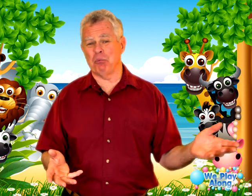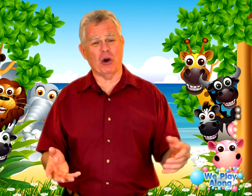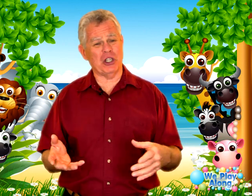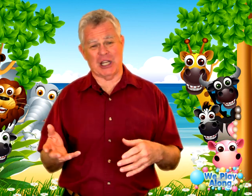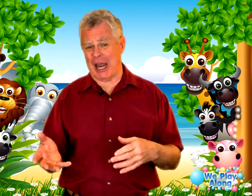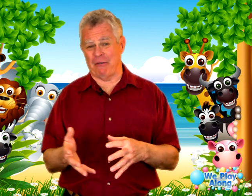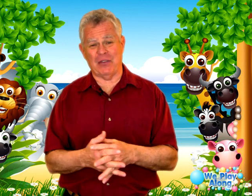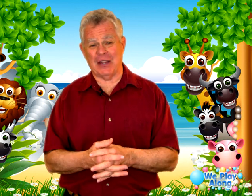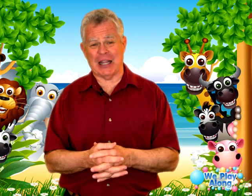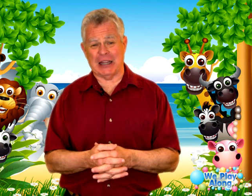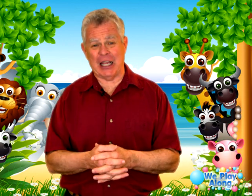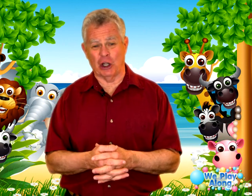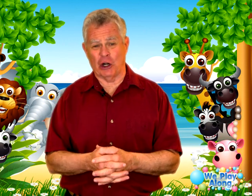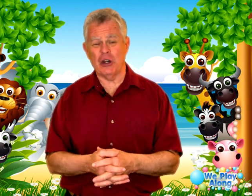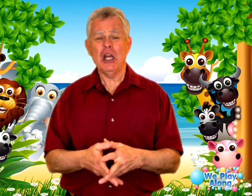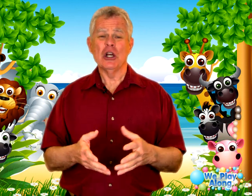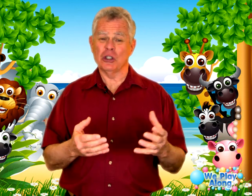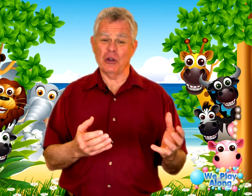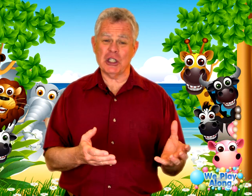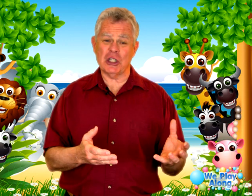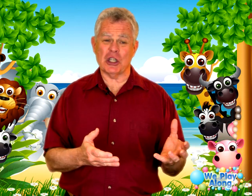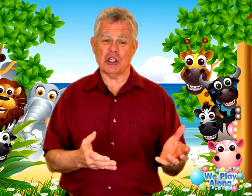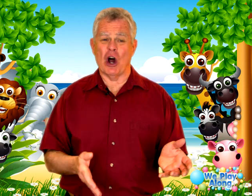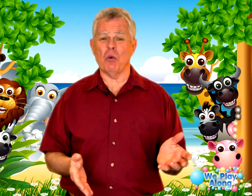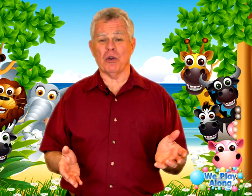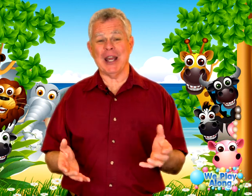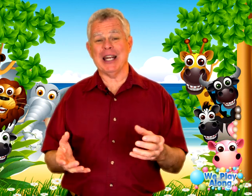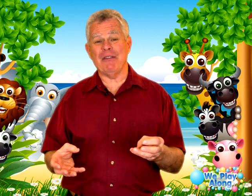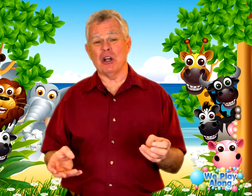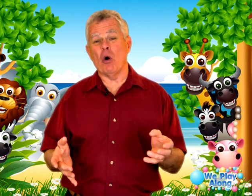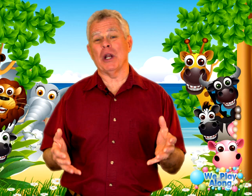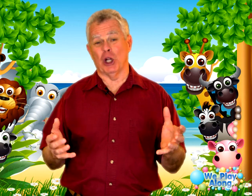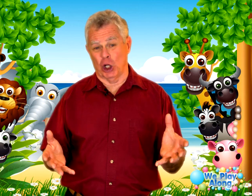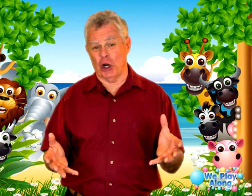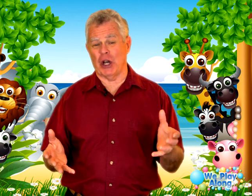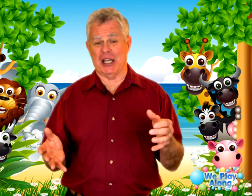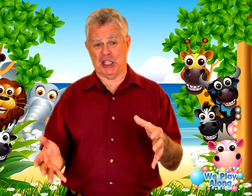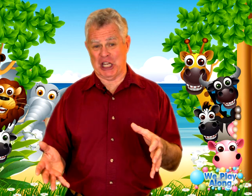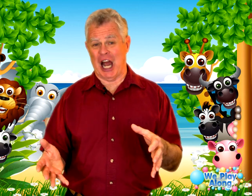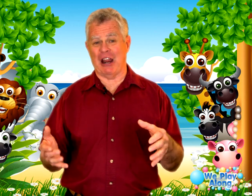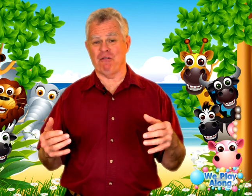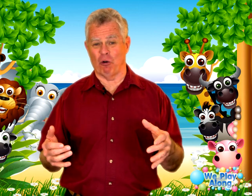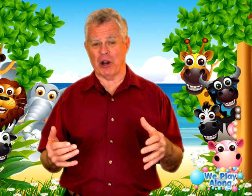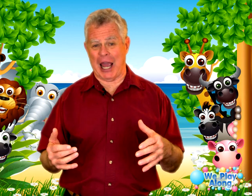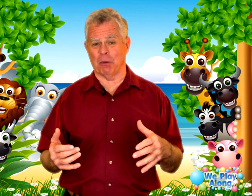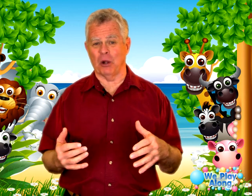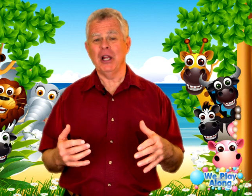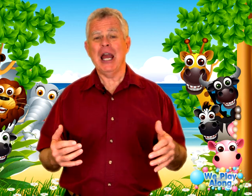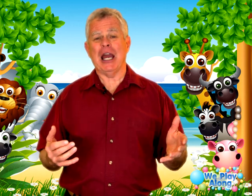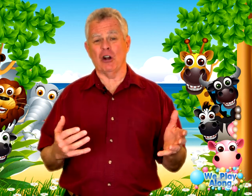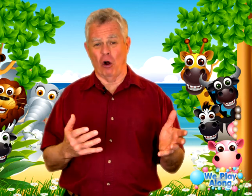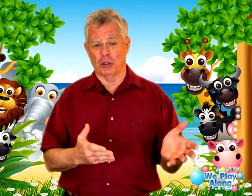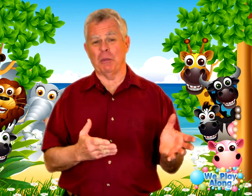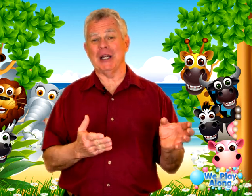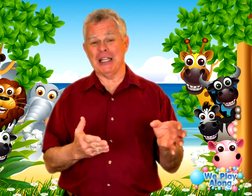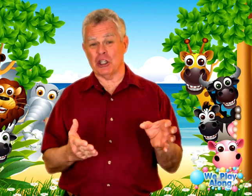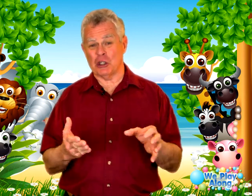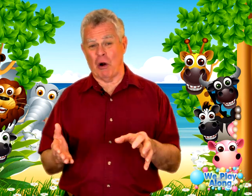books and everything that they learn. So, this is a song where they could even go and learn a sign for an animal and ultimately describe